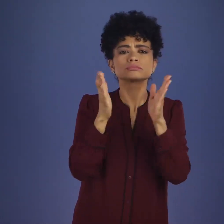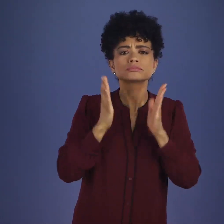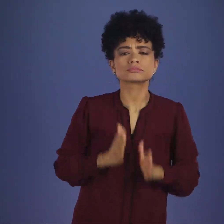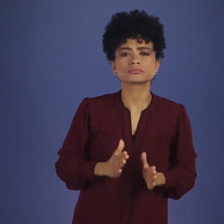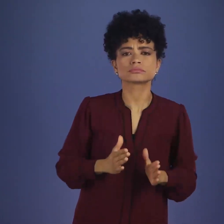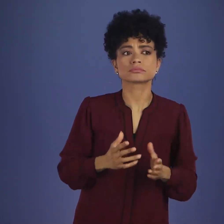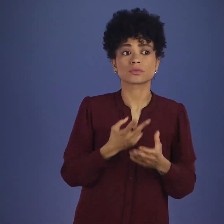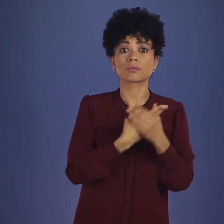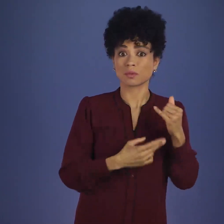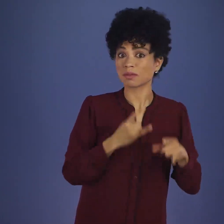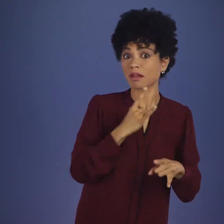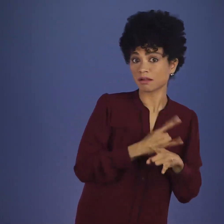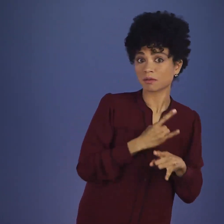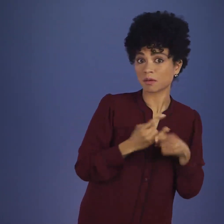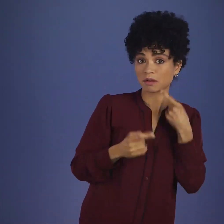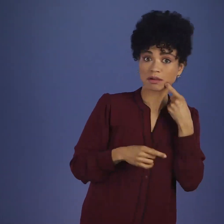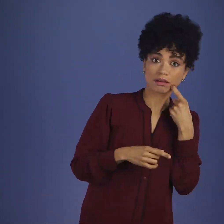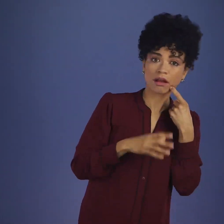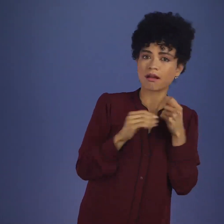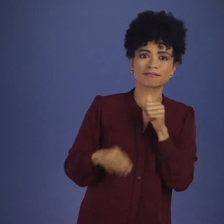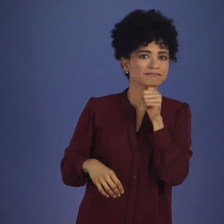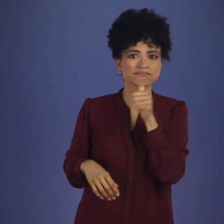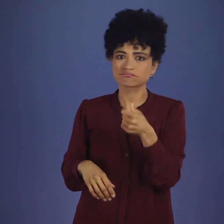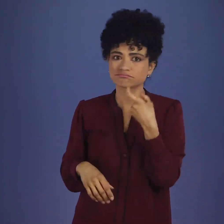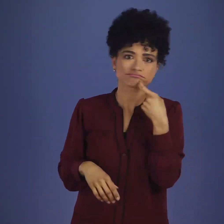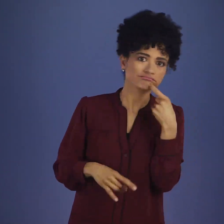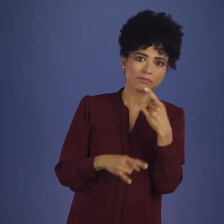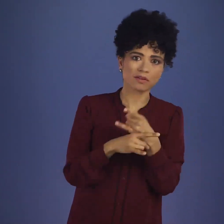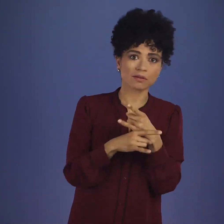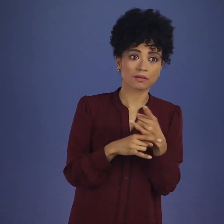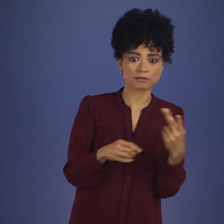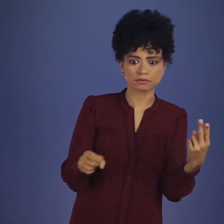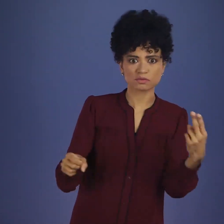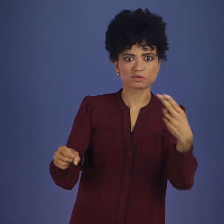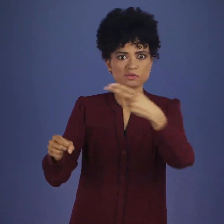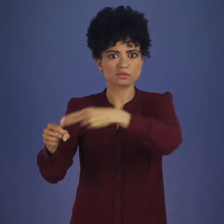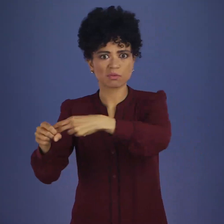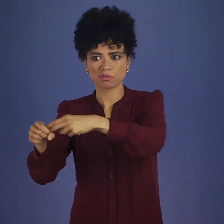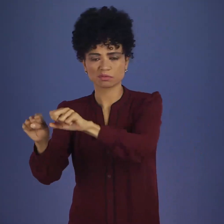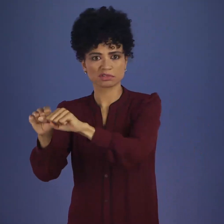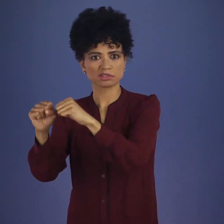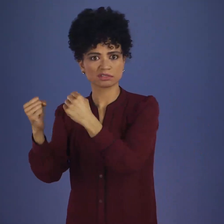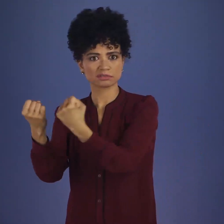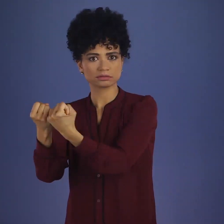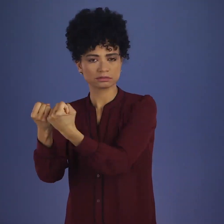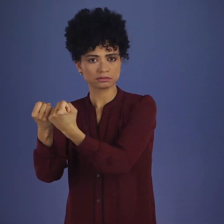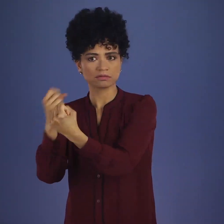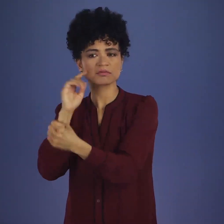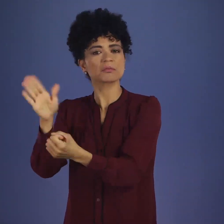both alcoholic and non-alcoholic, to use the society for their own purposes.